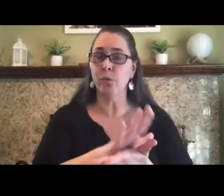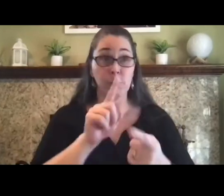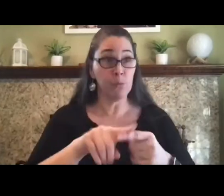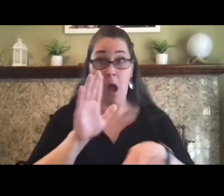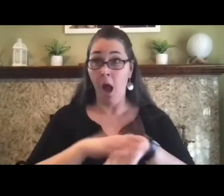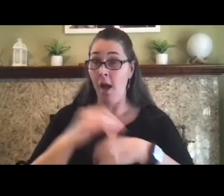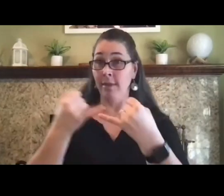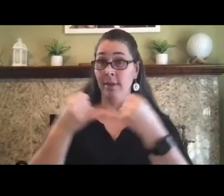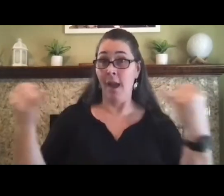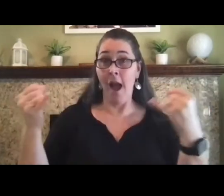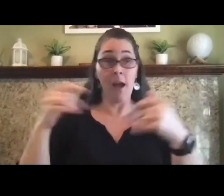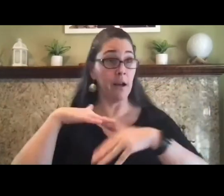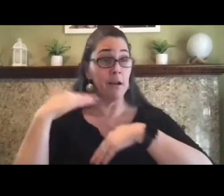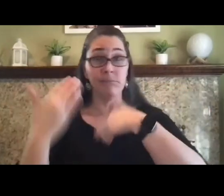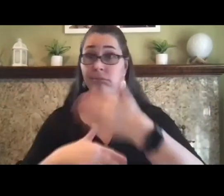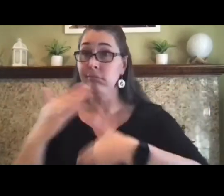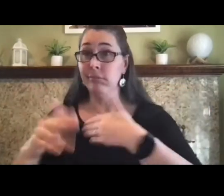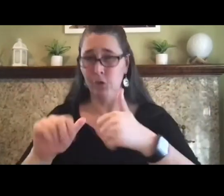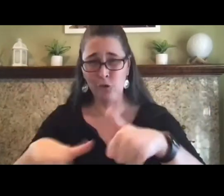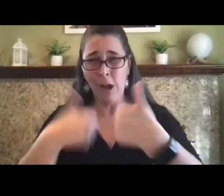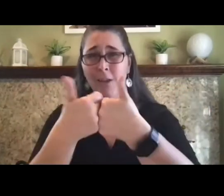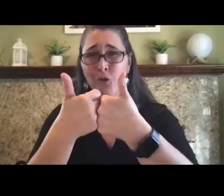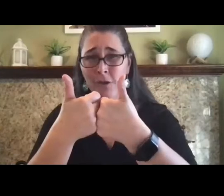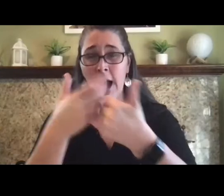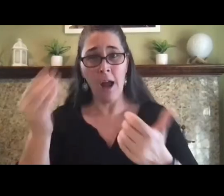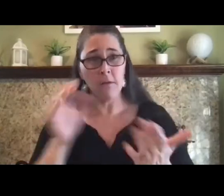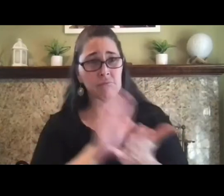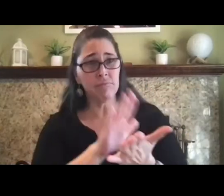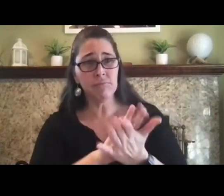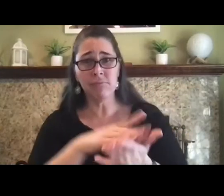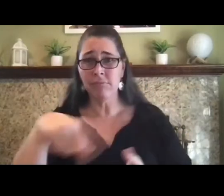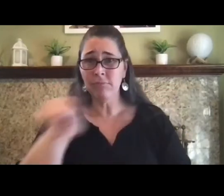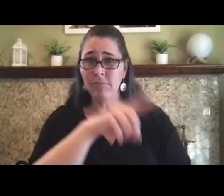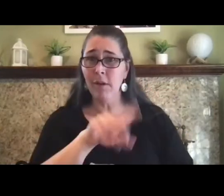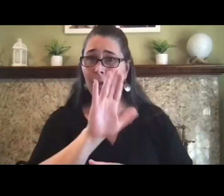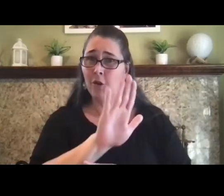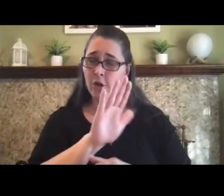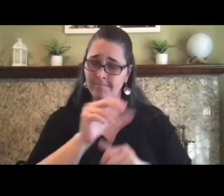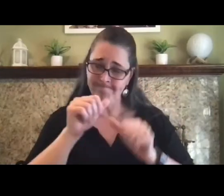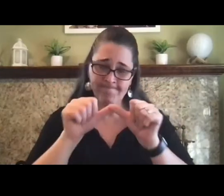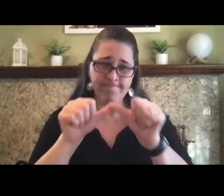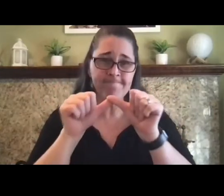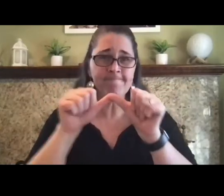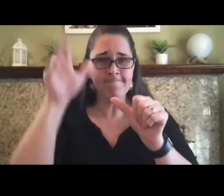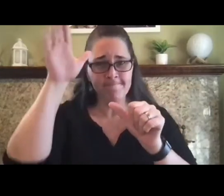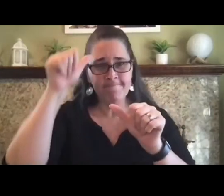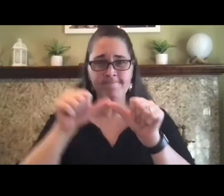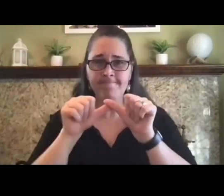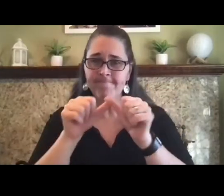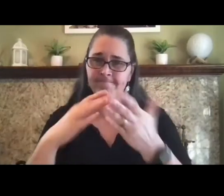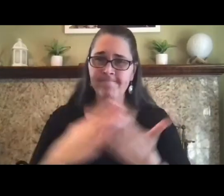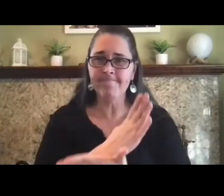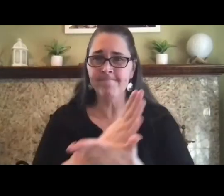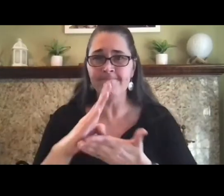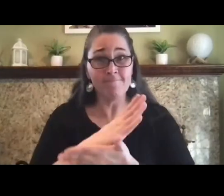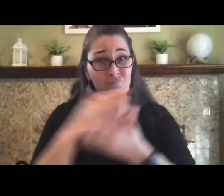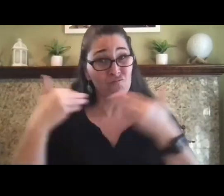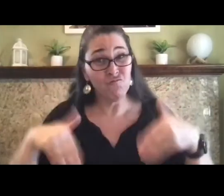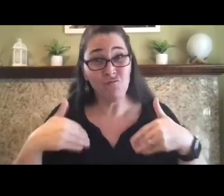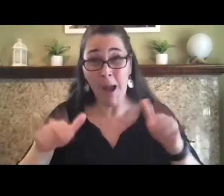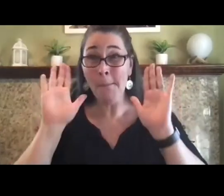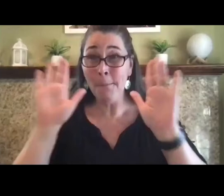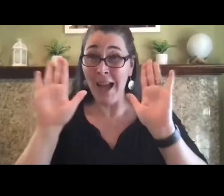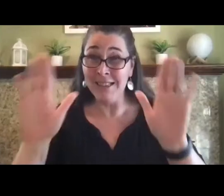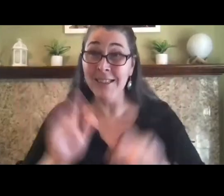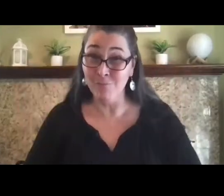you're here to support them and recognize their efforts as they navigate through technology and Zoom classes. Their persistence in not